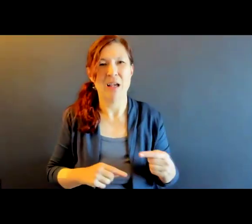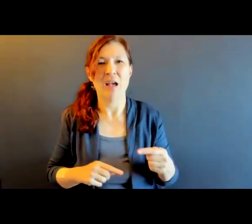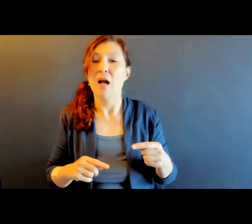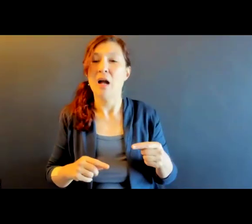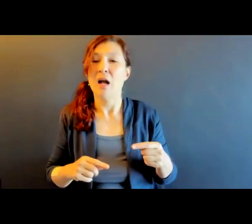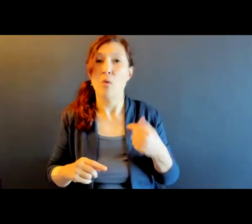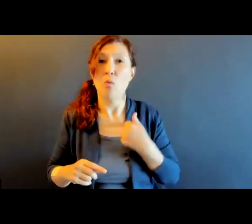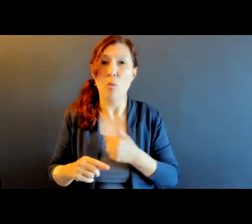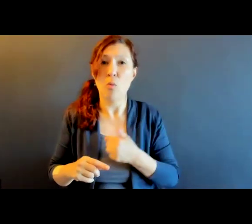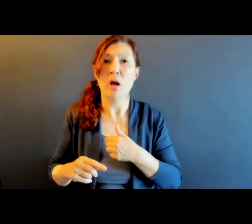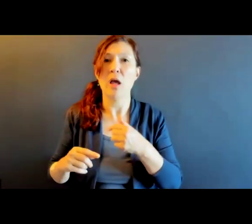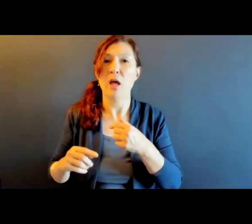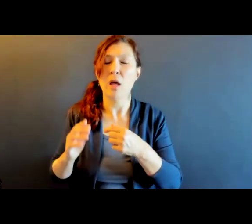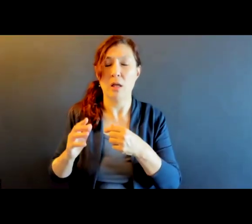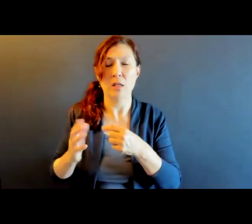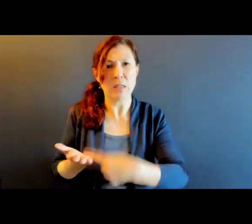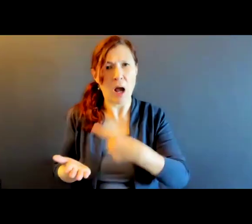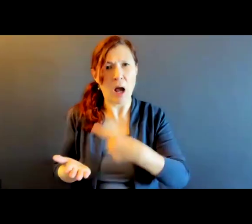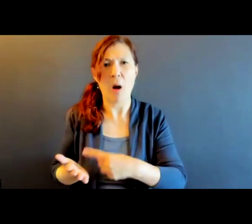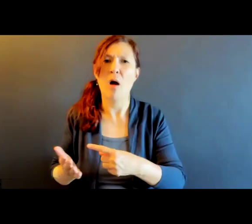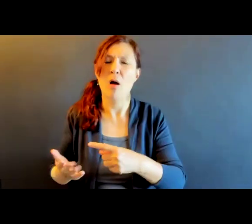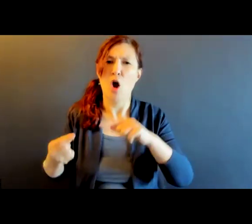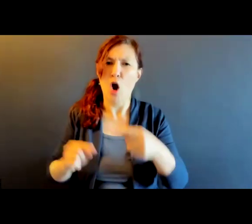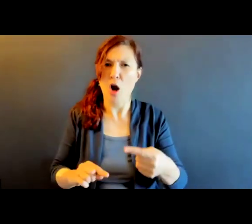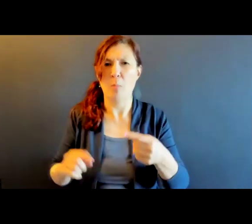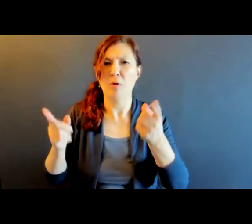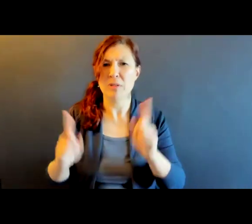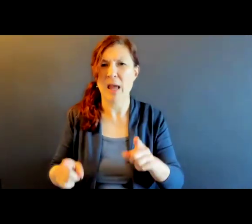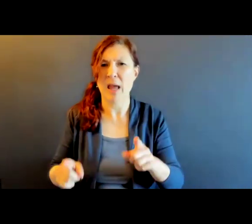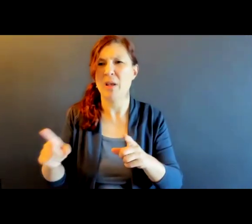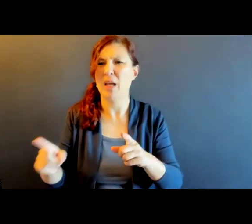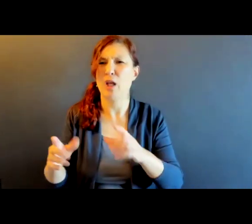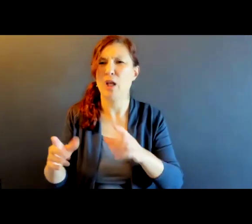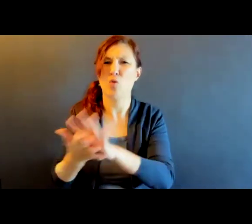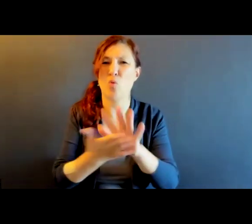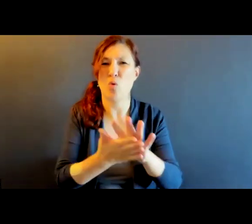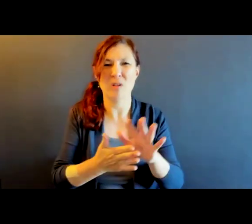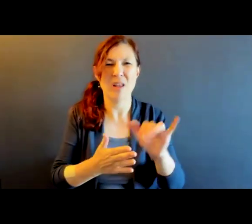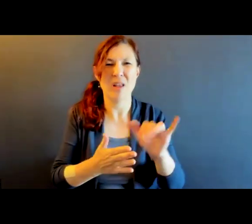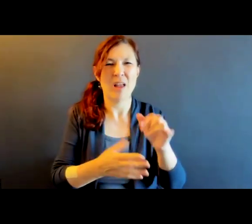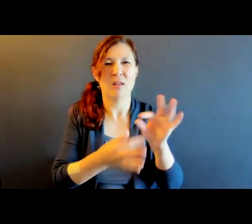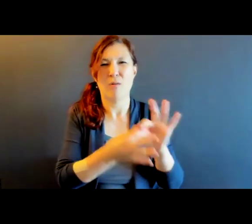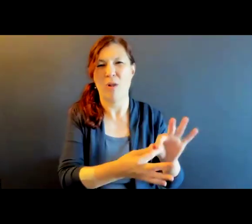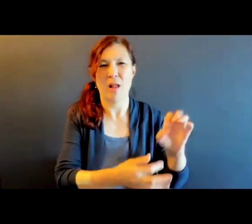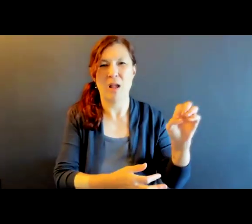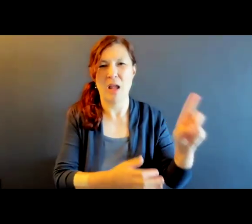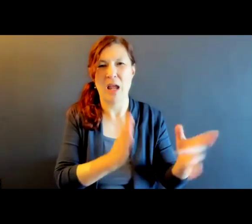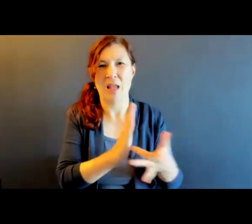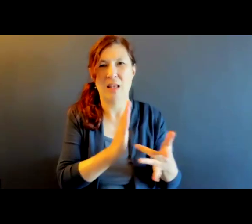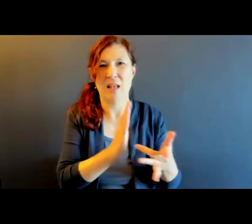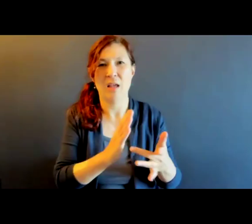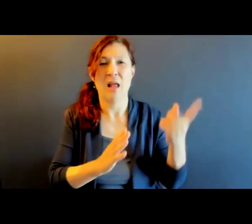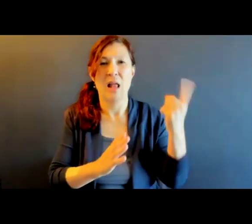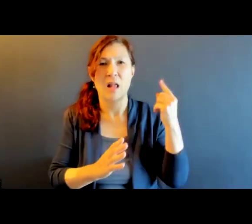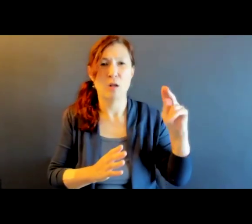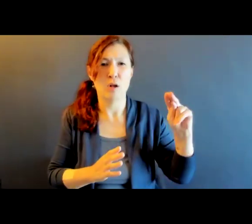digital product exposure required in schools under the marketing term of EdTech. Last year, North Carolina's Burke County Superintendent and School